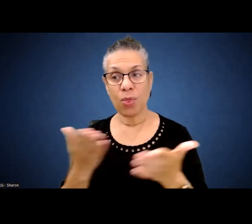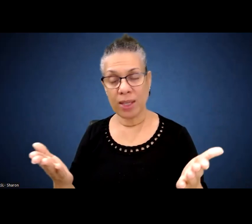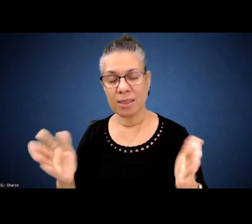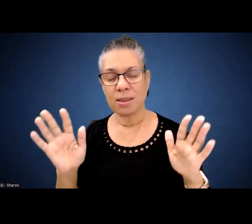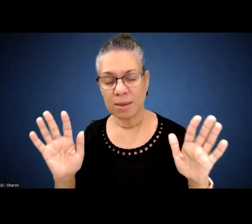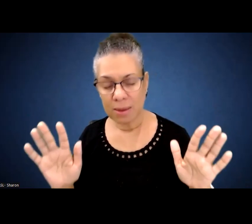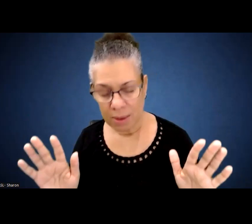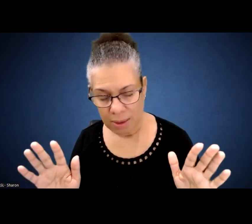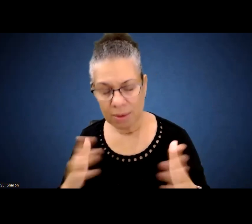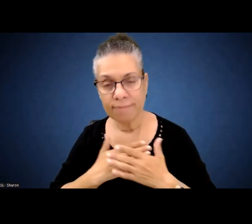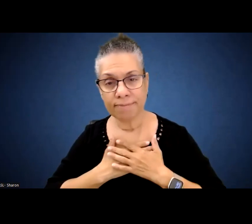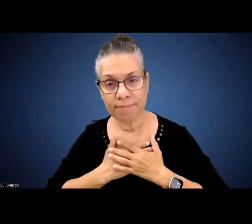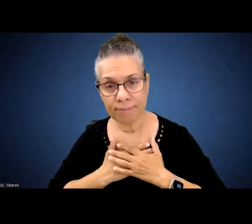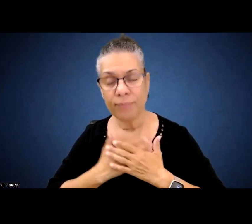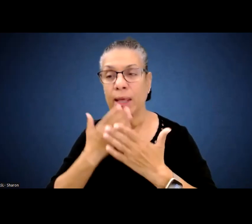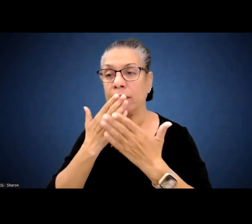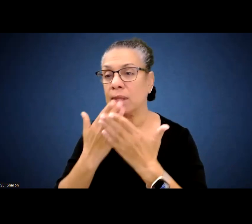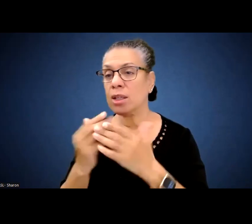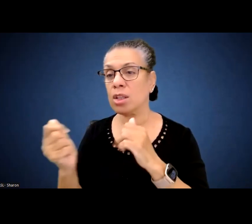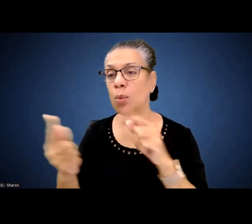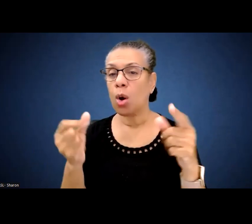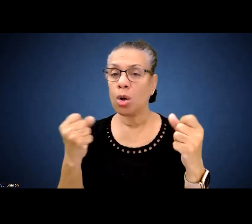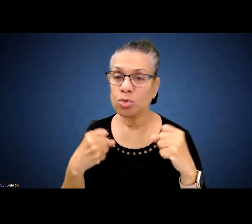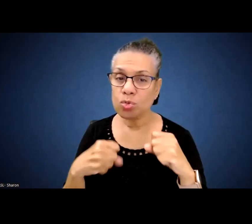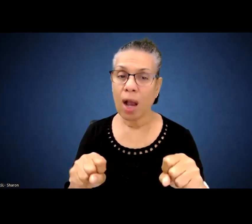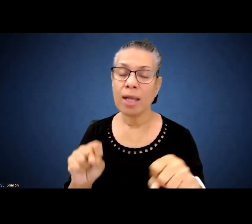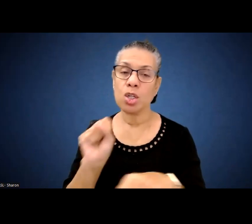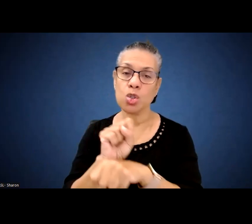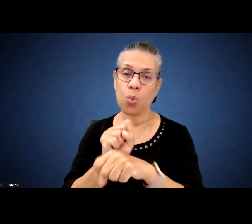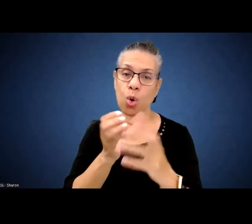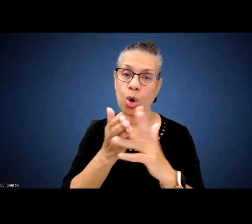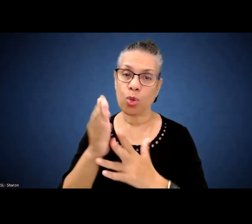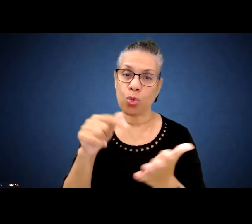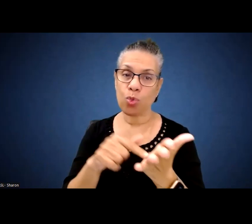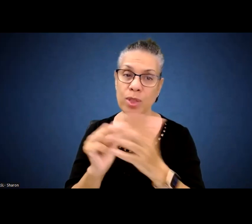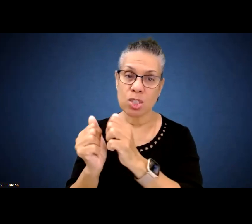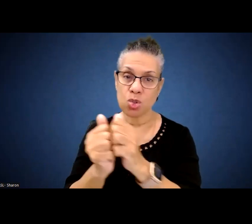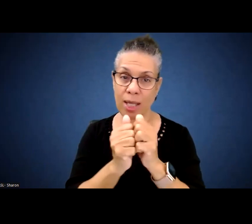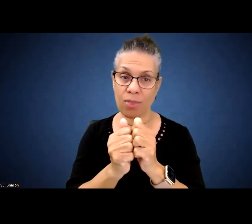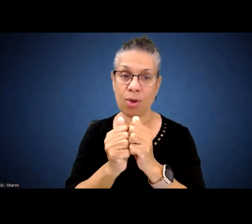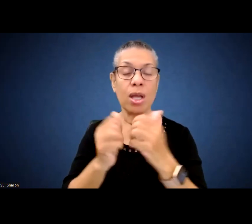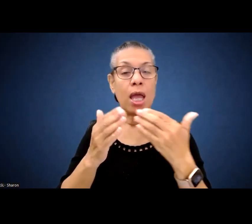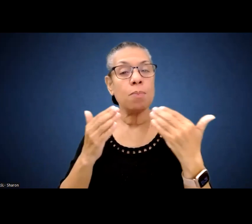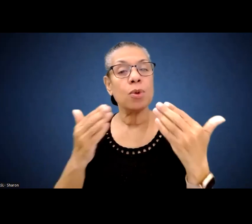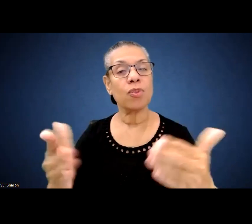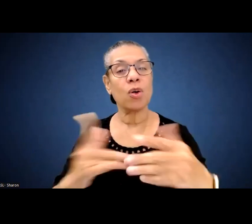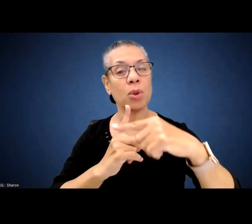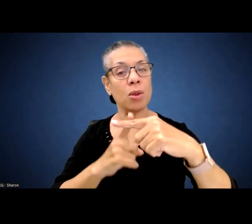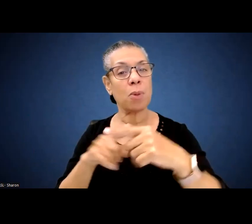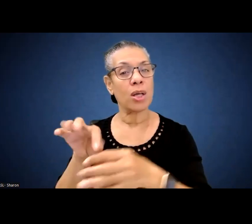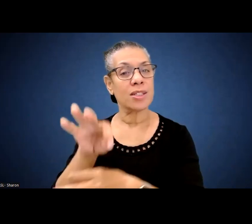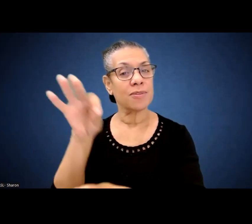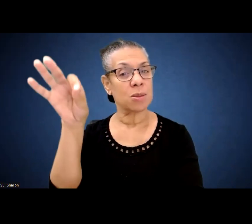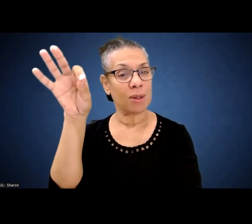appreciate that we're all making this attempt together, and that we can go forward in that spirit. So thank you for all of that